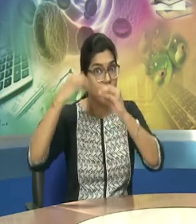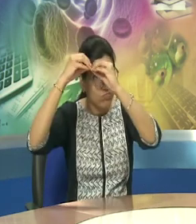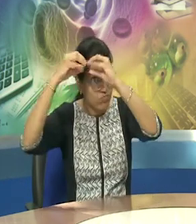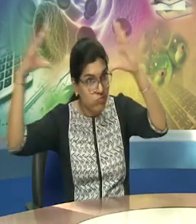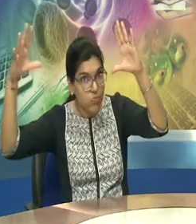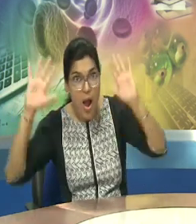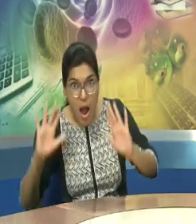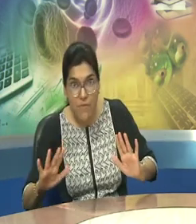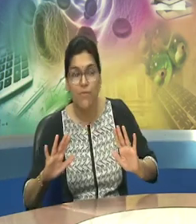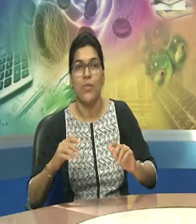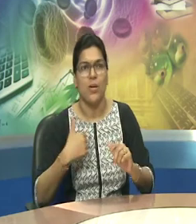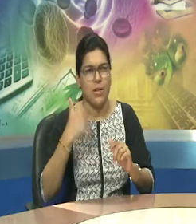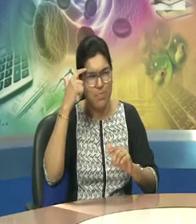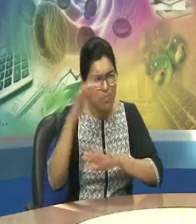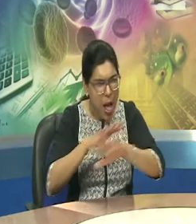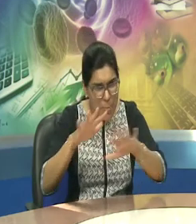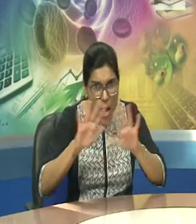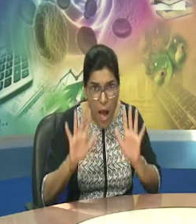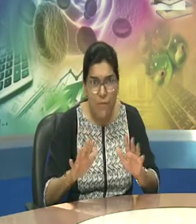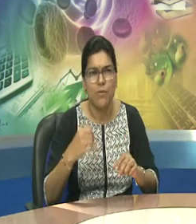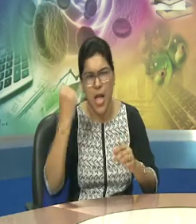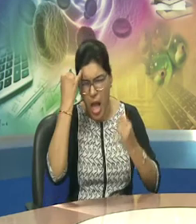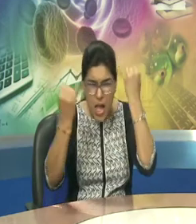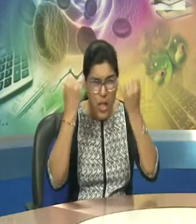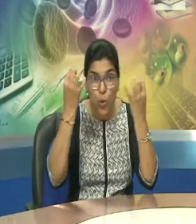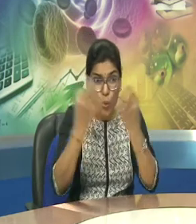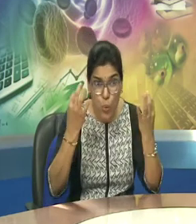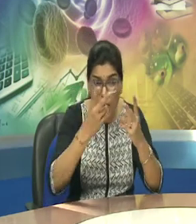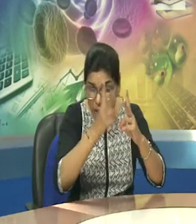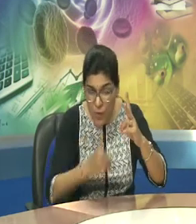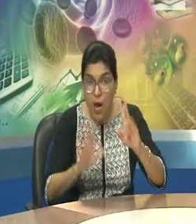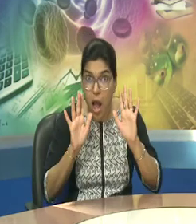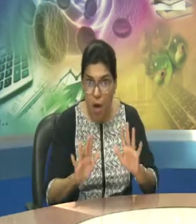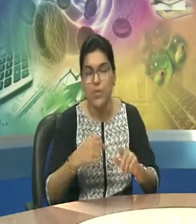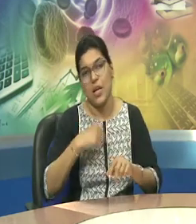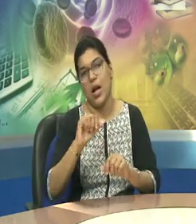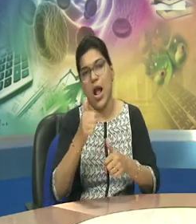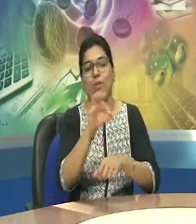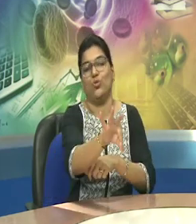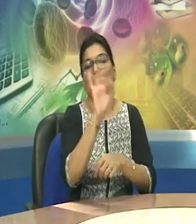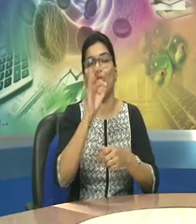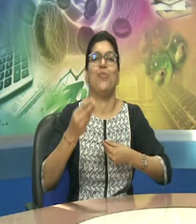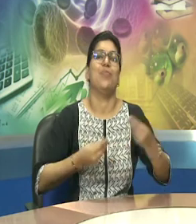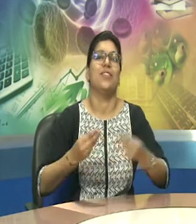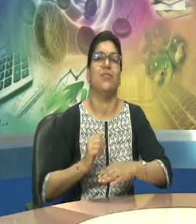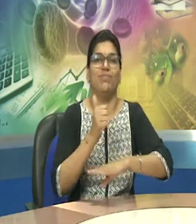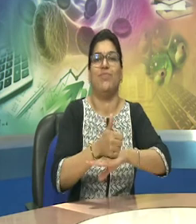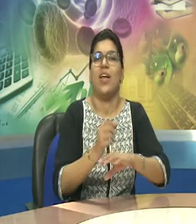opportunities around them so she can easily merge the